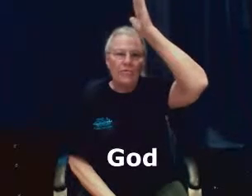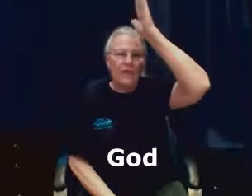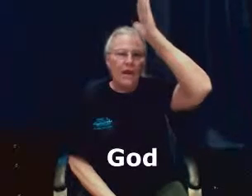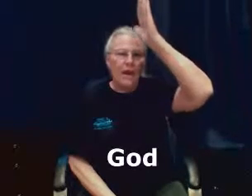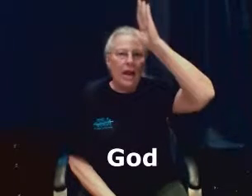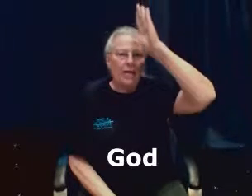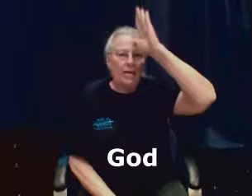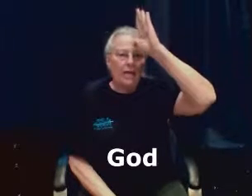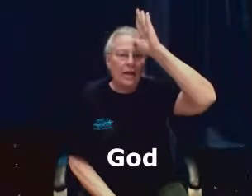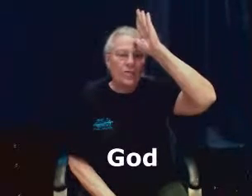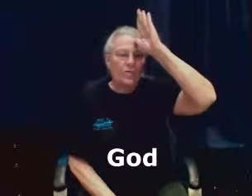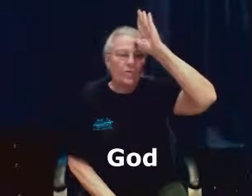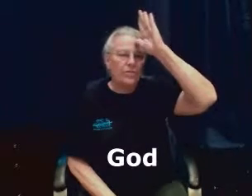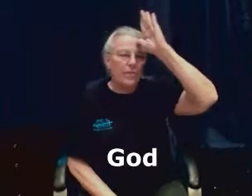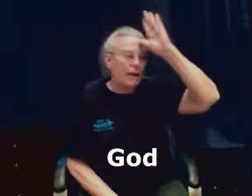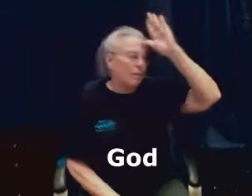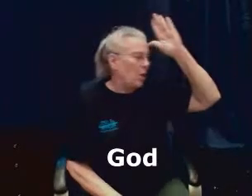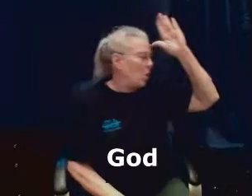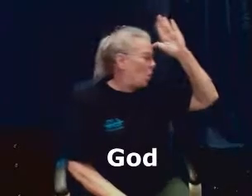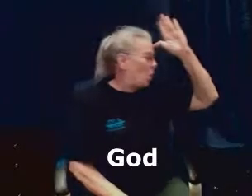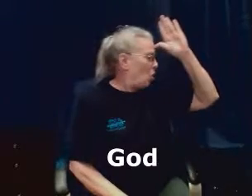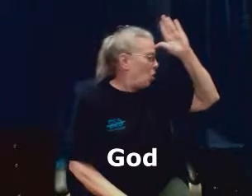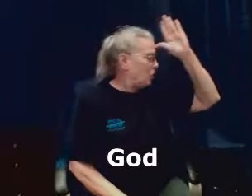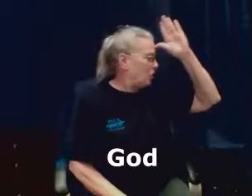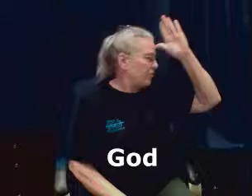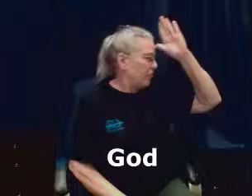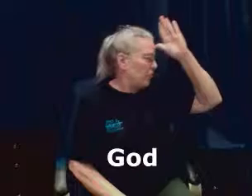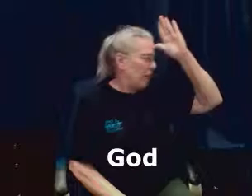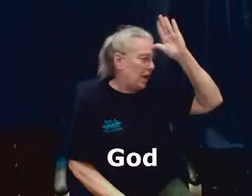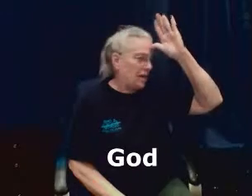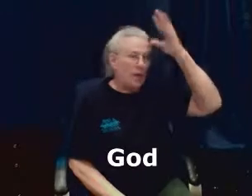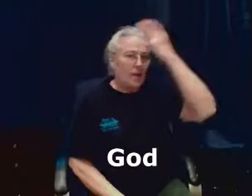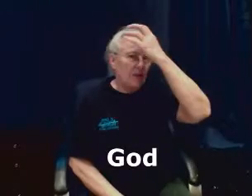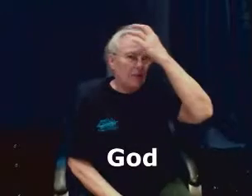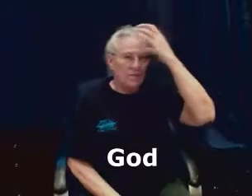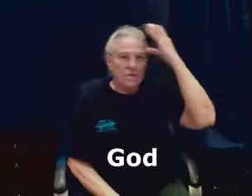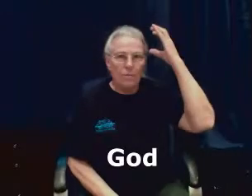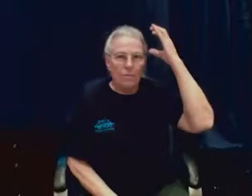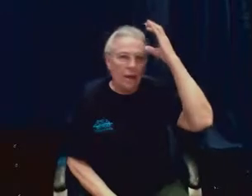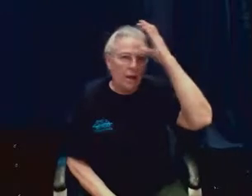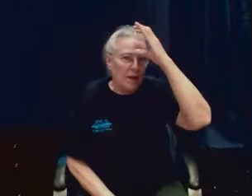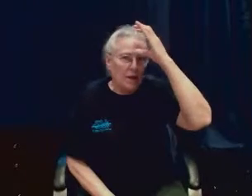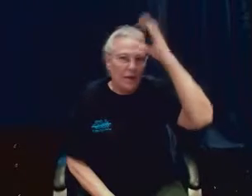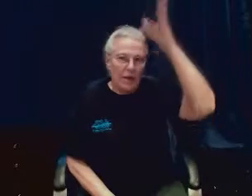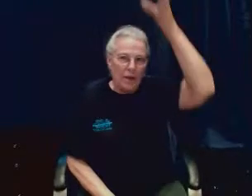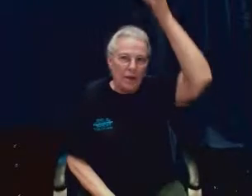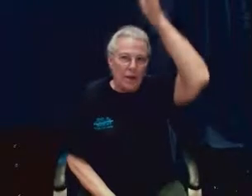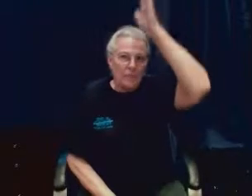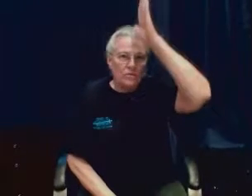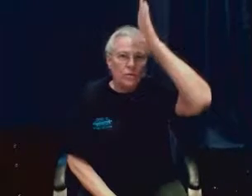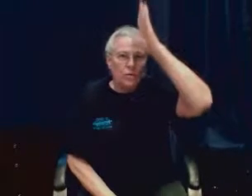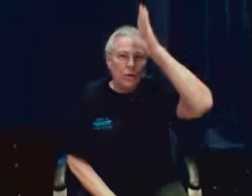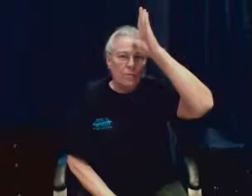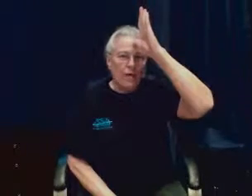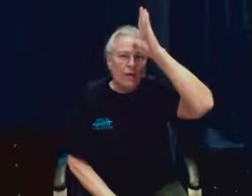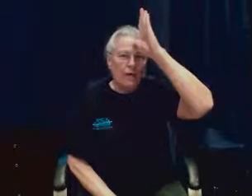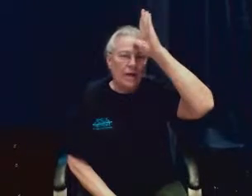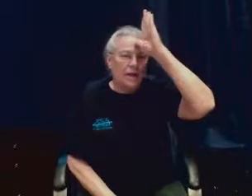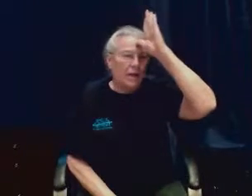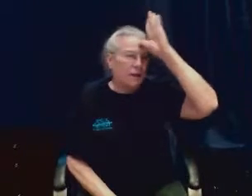heaven and land your thumb on your forehead. This is the male area. So you come down and it lands